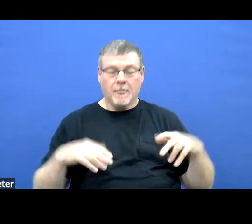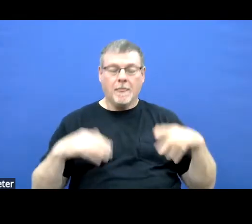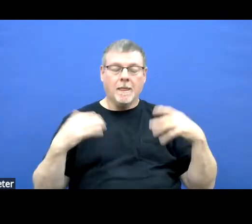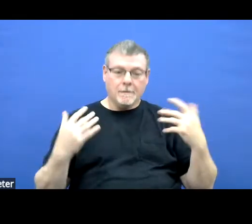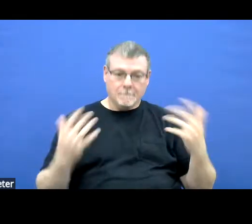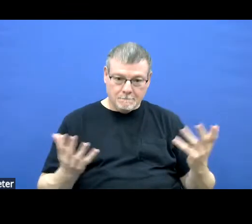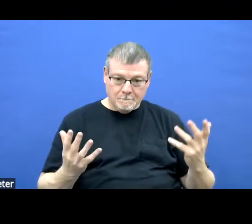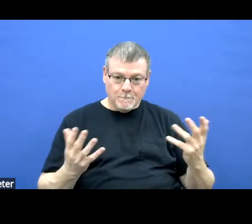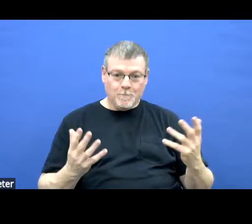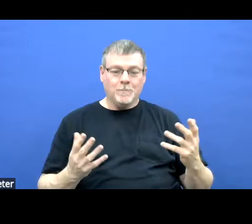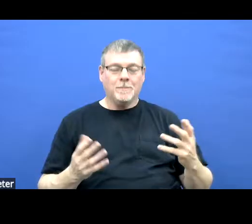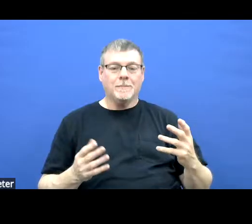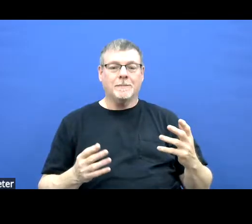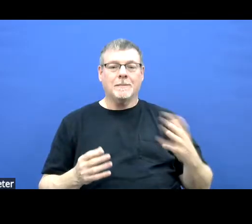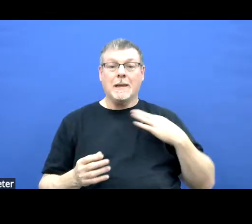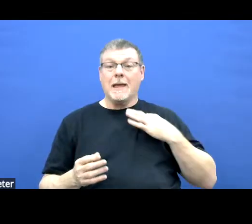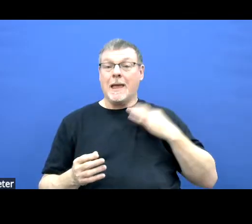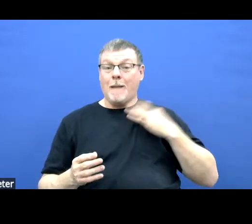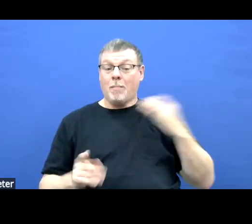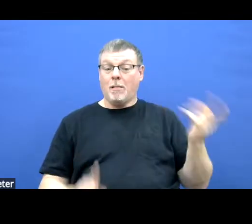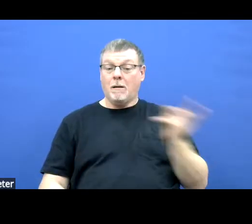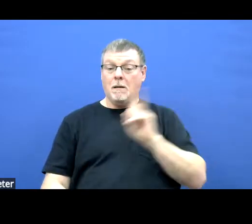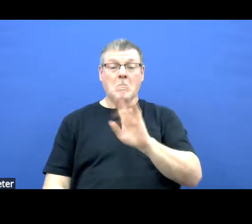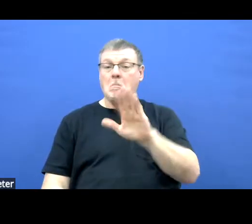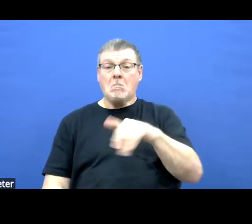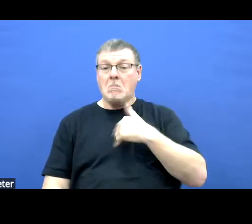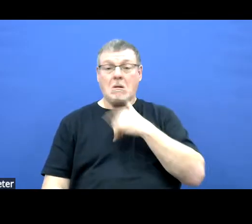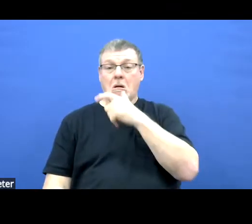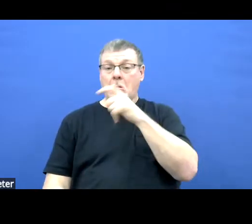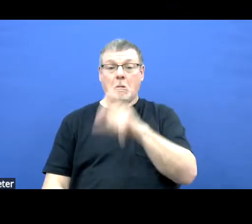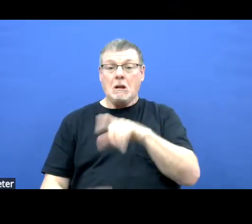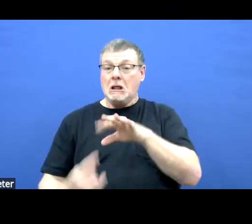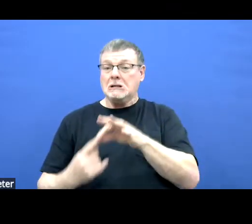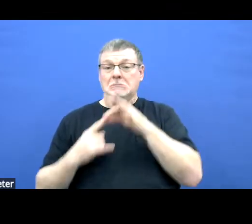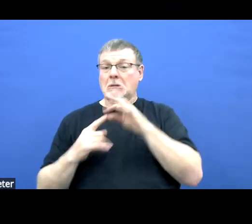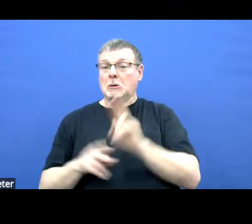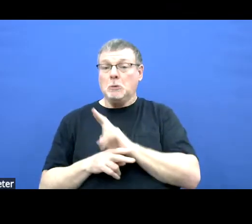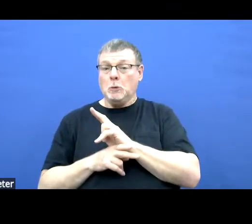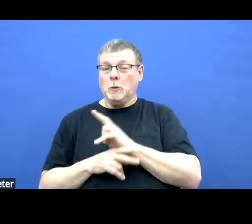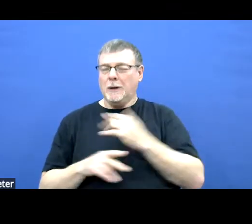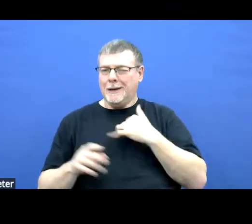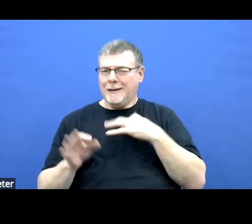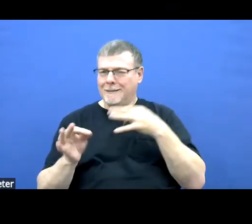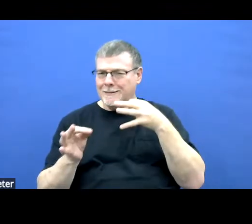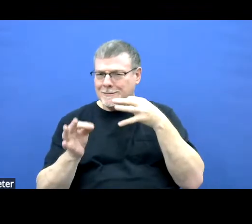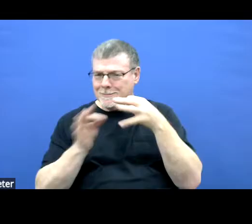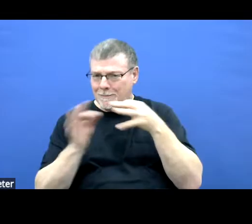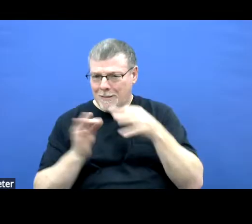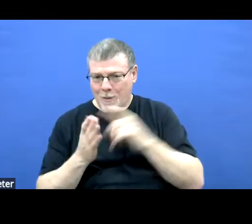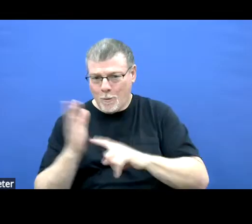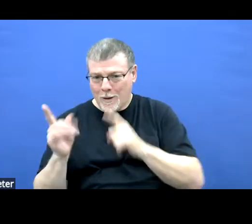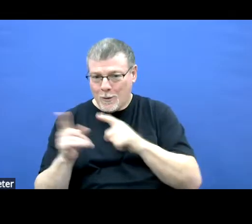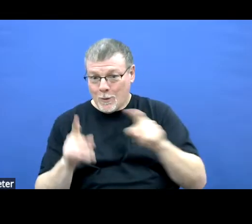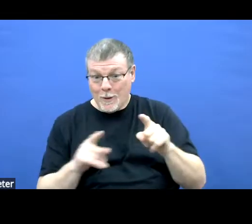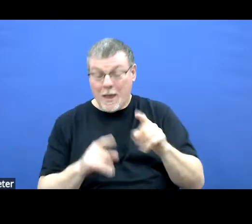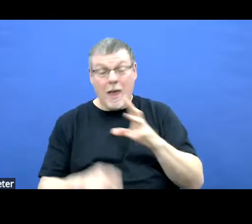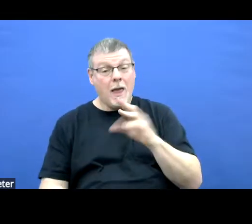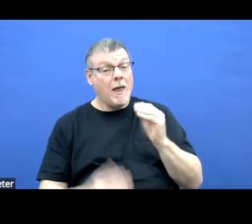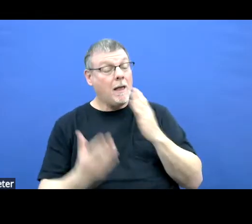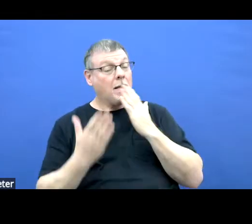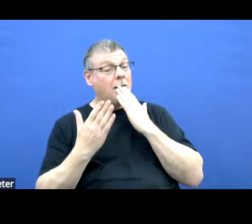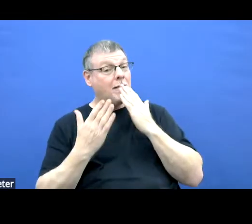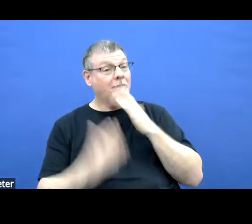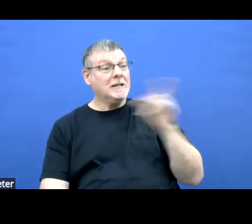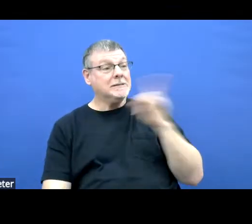an applicant came in and said, well, I don't need a special use permit. So I explained to them what was going on, and thankfully they